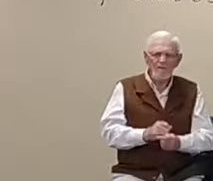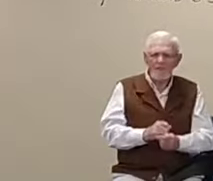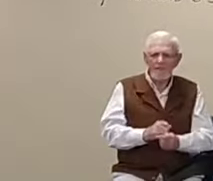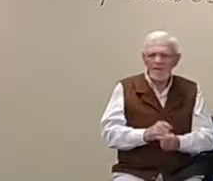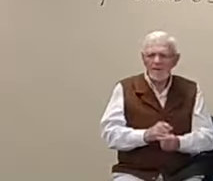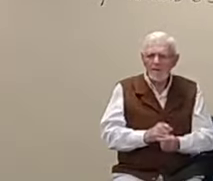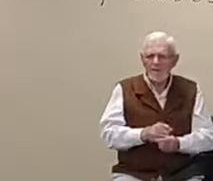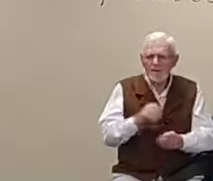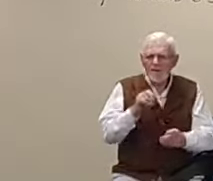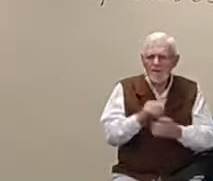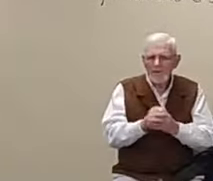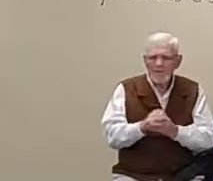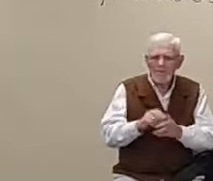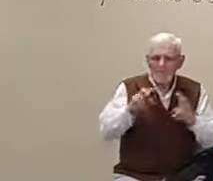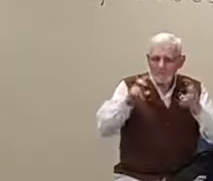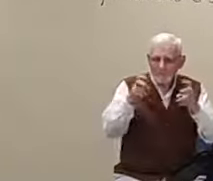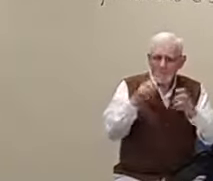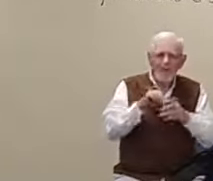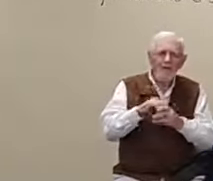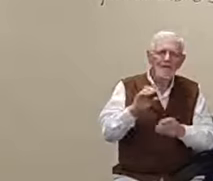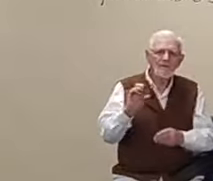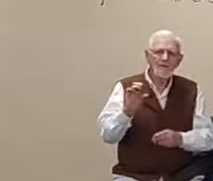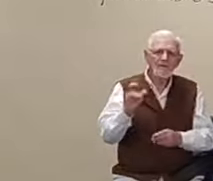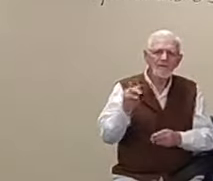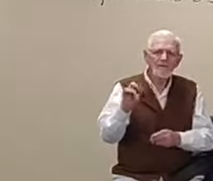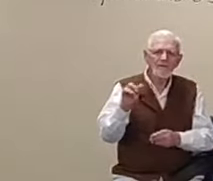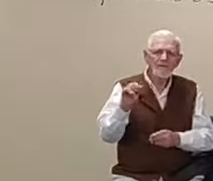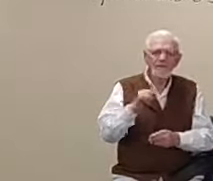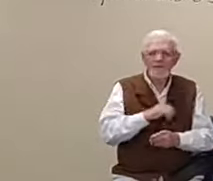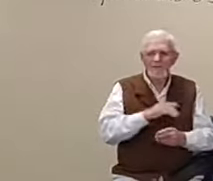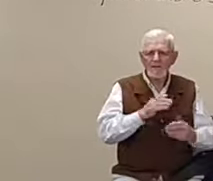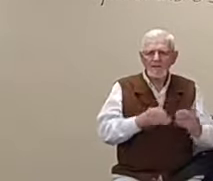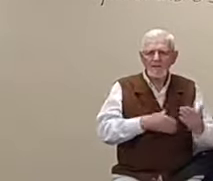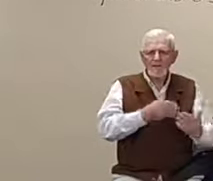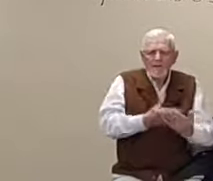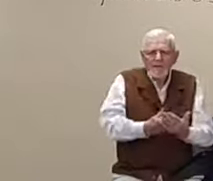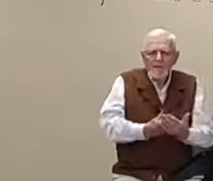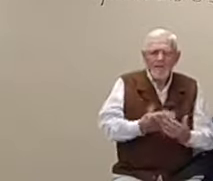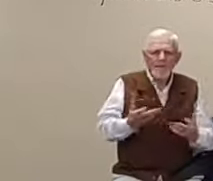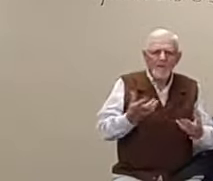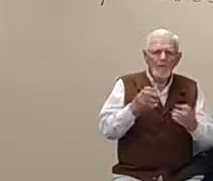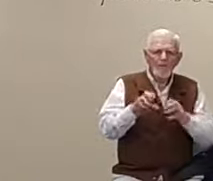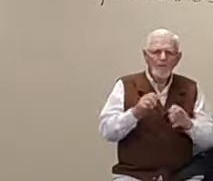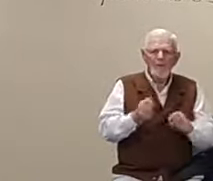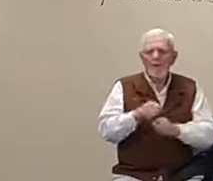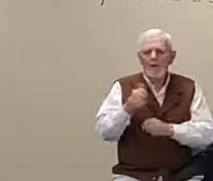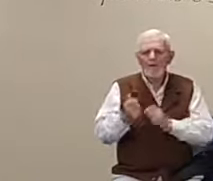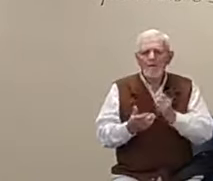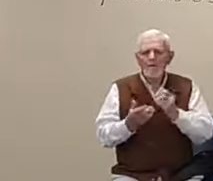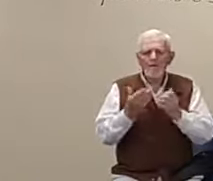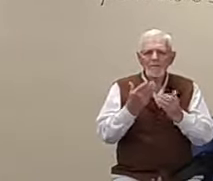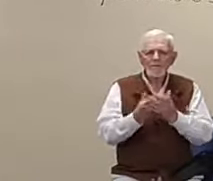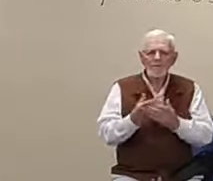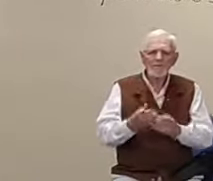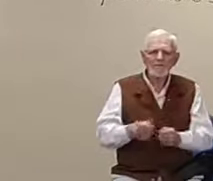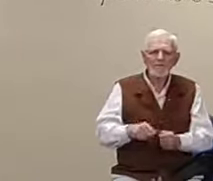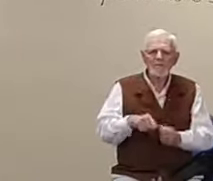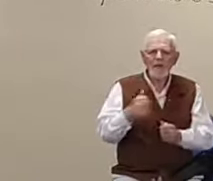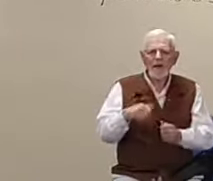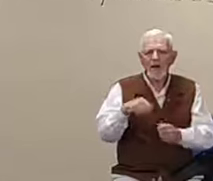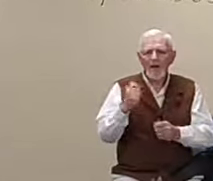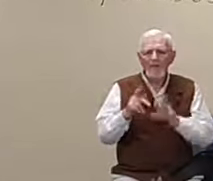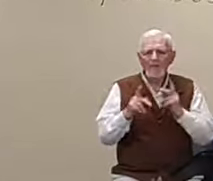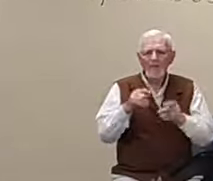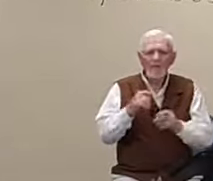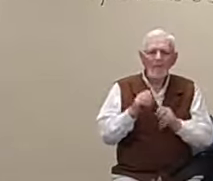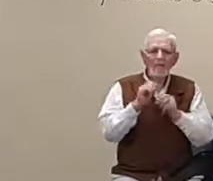it's in the passage on charity. Charity just simply wanting to do others good. You're putting everybody in a better light and